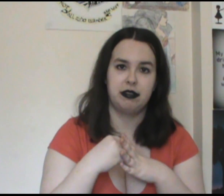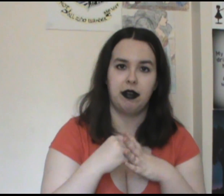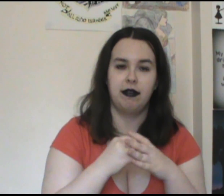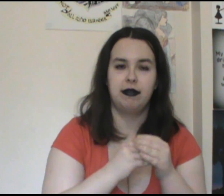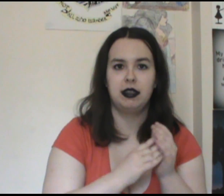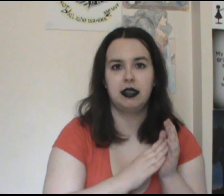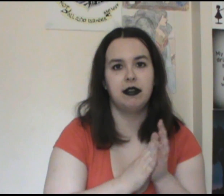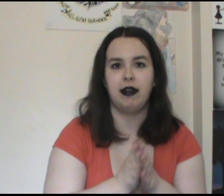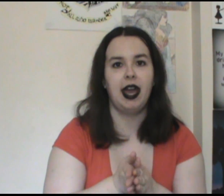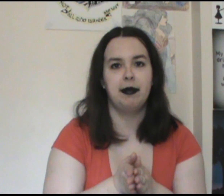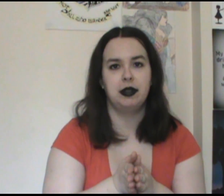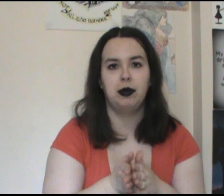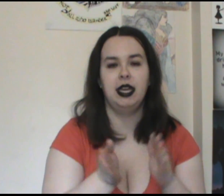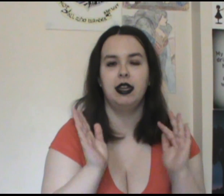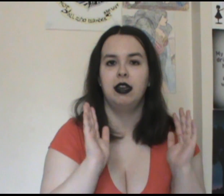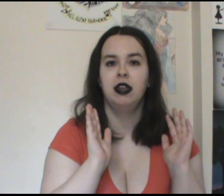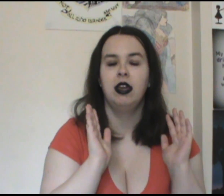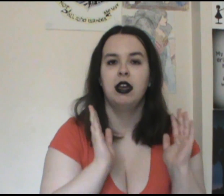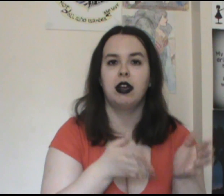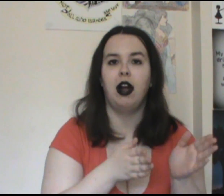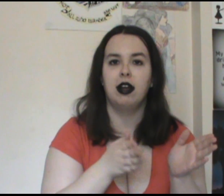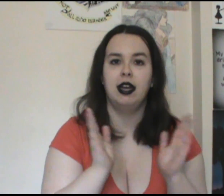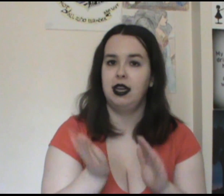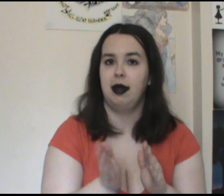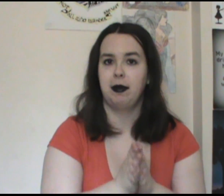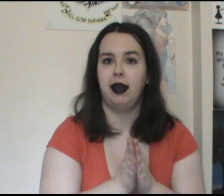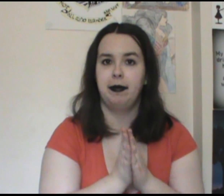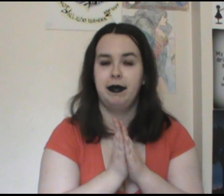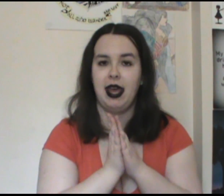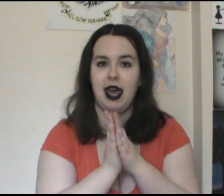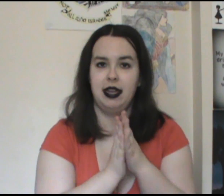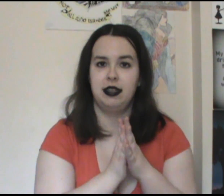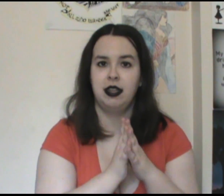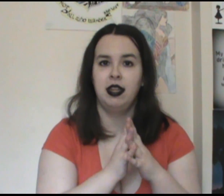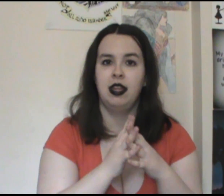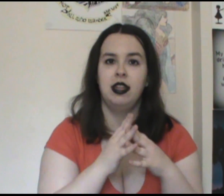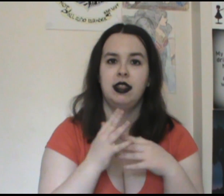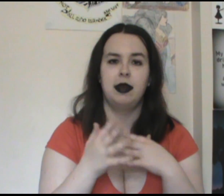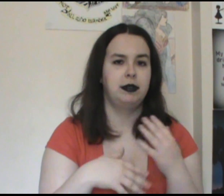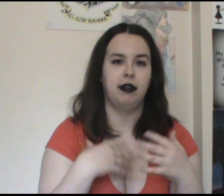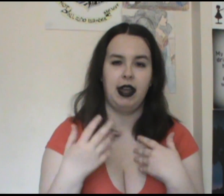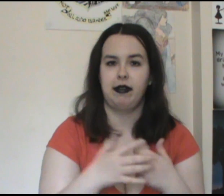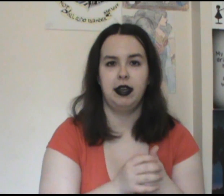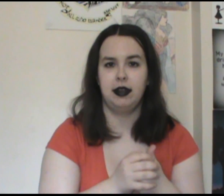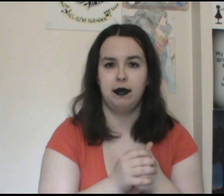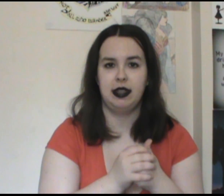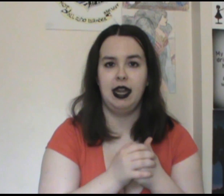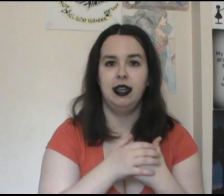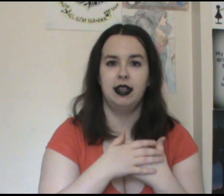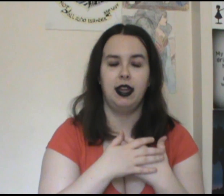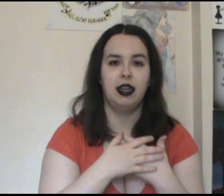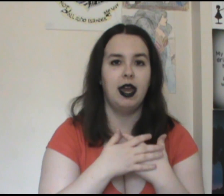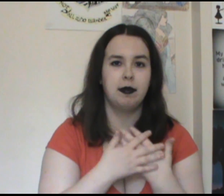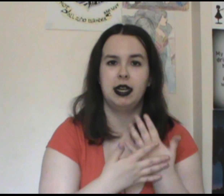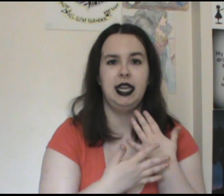sort of divide between Kara and Emra, and them sort of having to deal with that, and like Emra